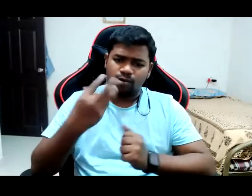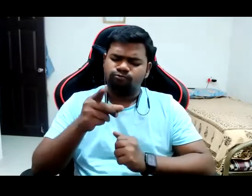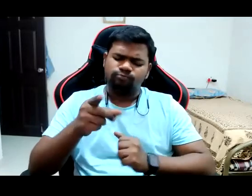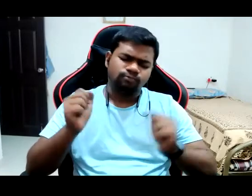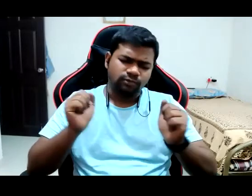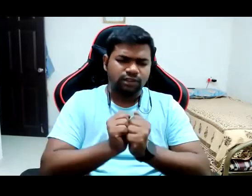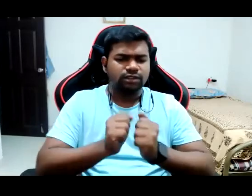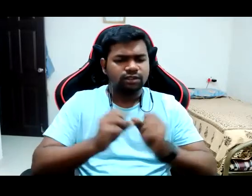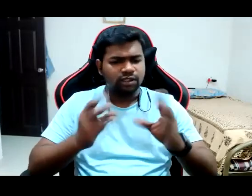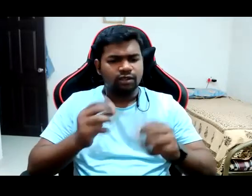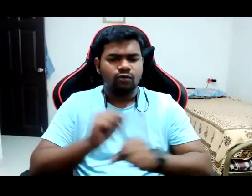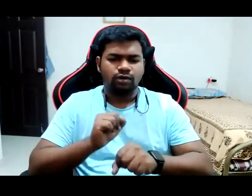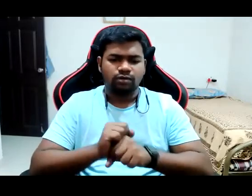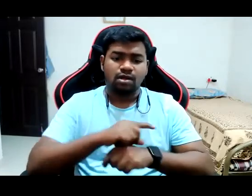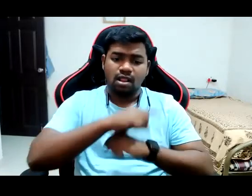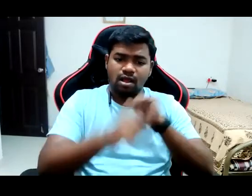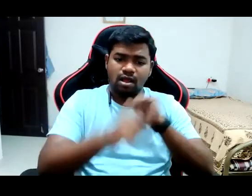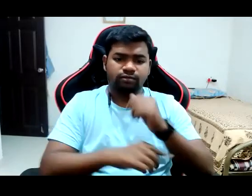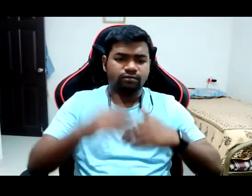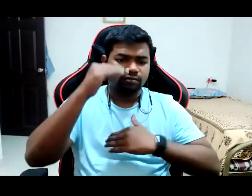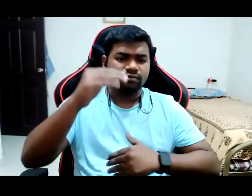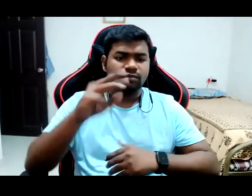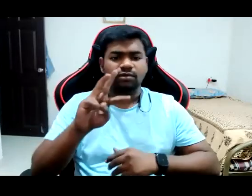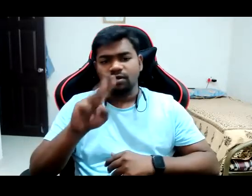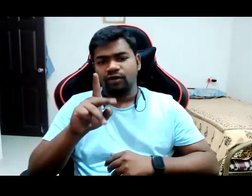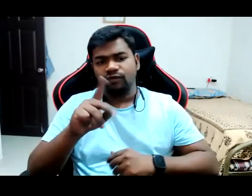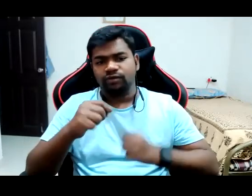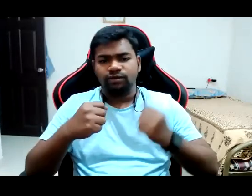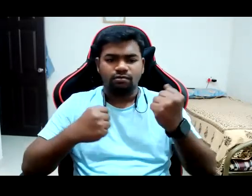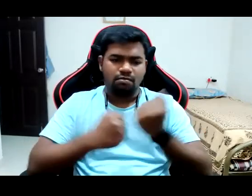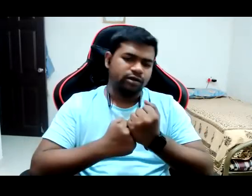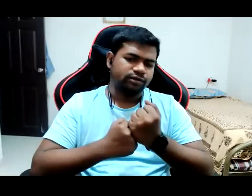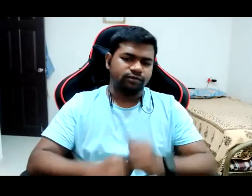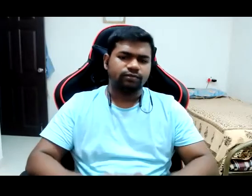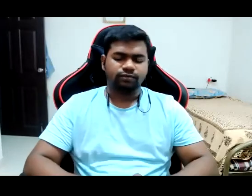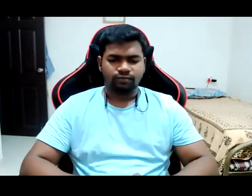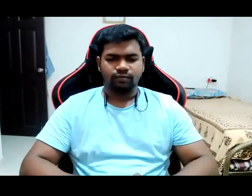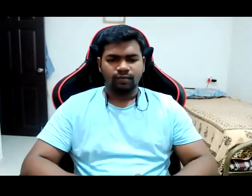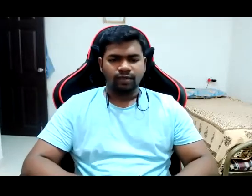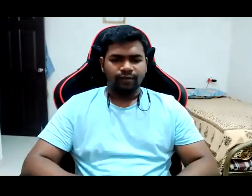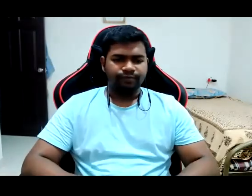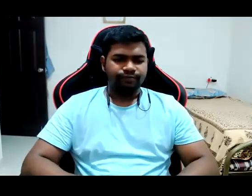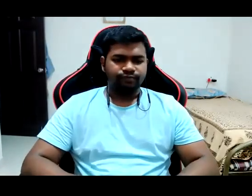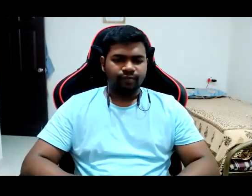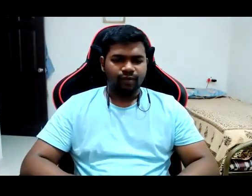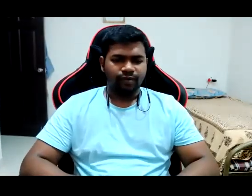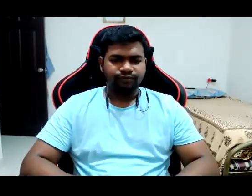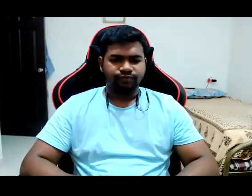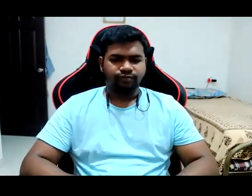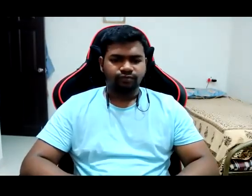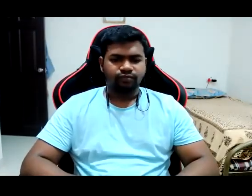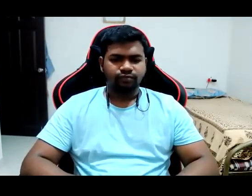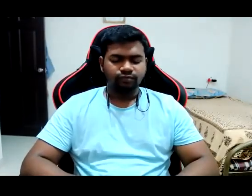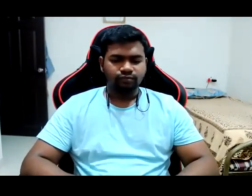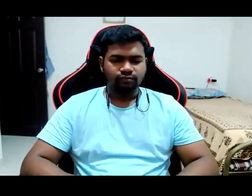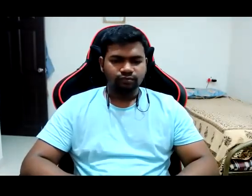last day to submit the projects is March 31st. You said that we shouldn't be open sourcing an already